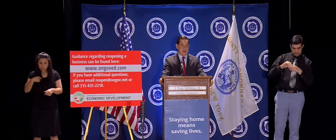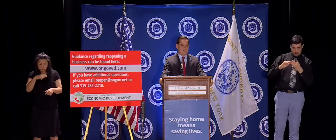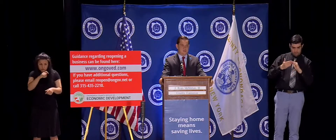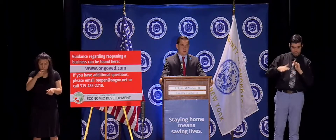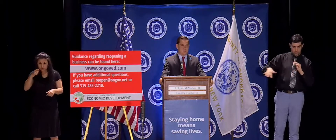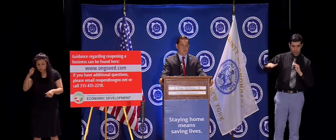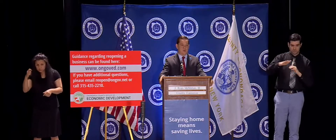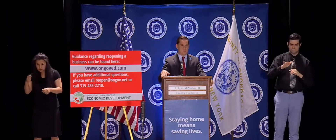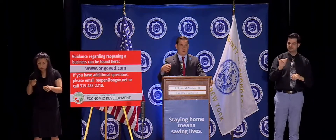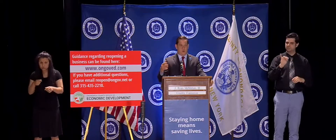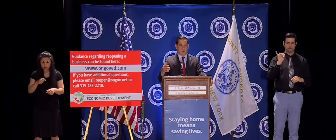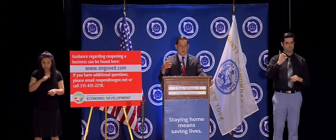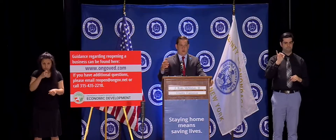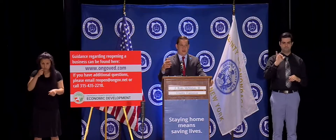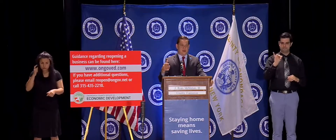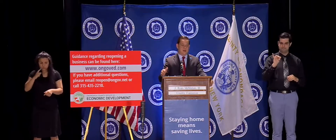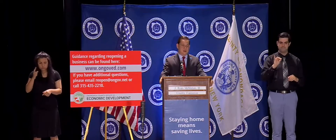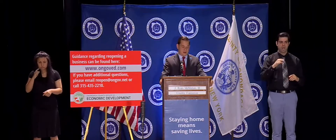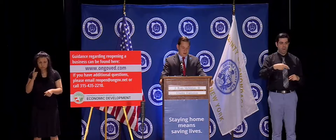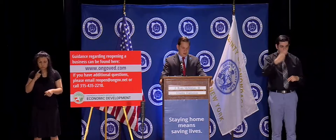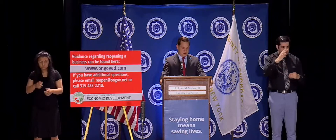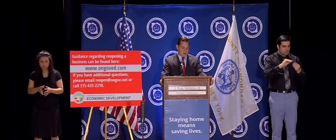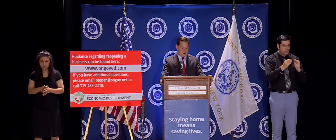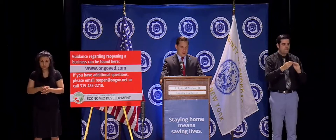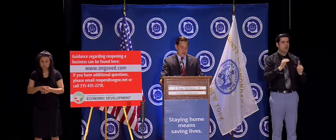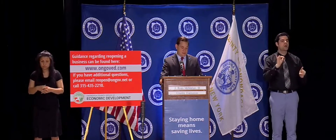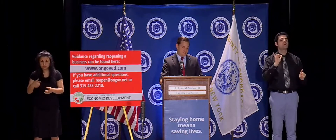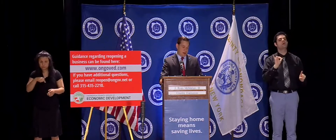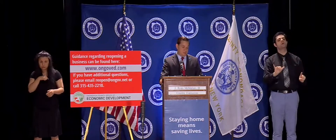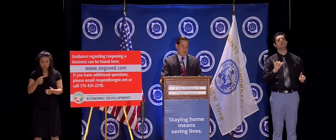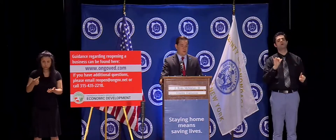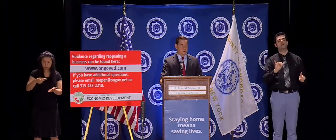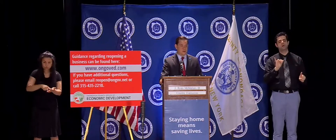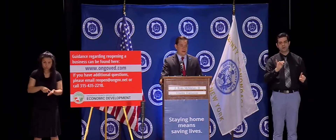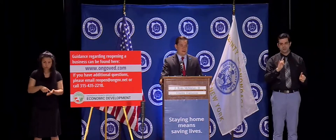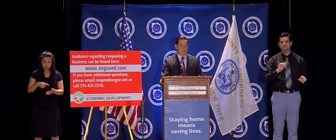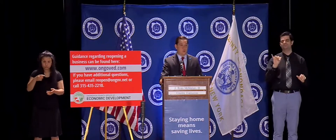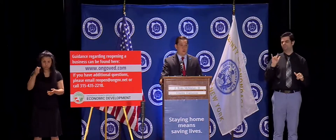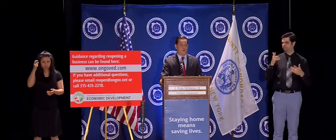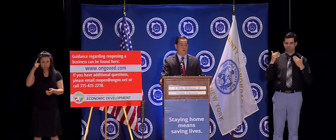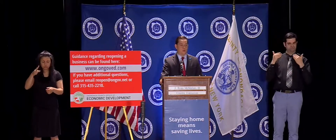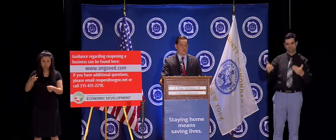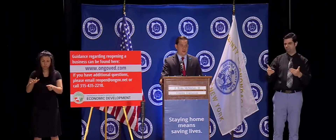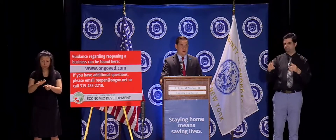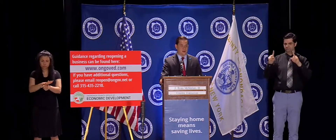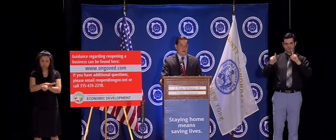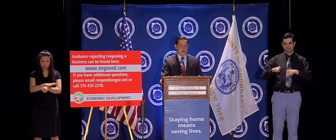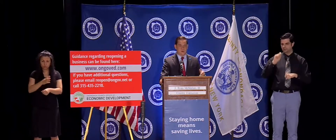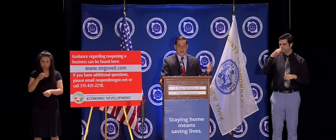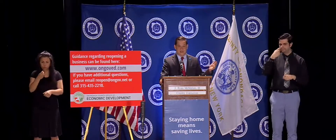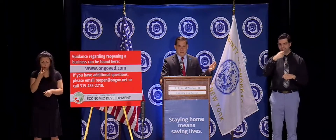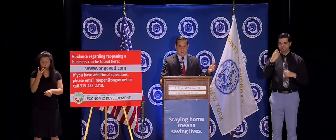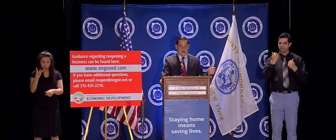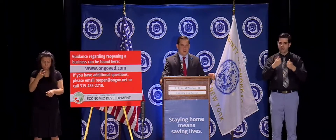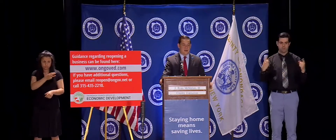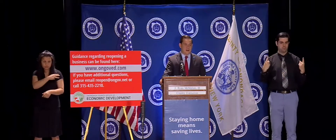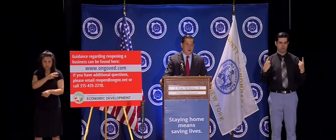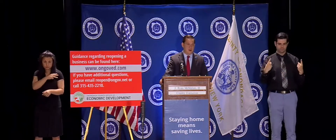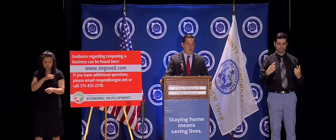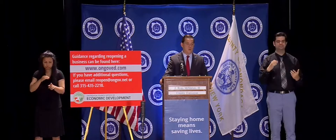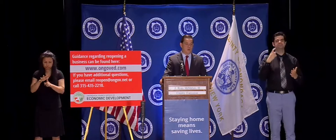these massive numbers moving forward, we'll get, again, probably closer to that 2.4% that we had